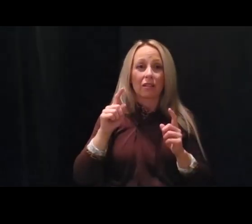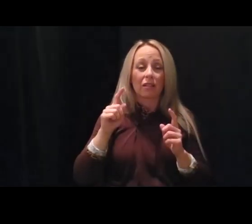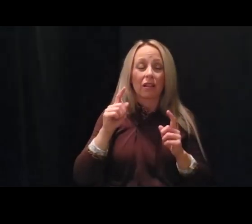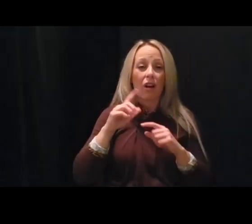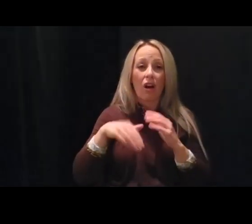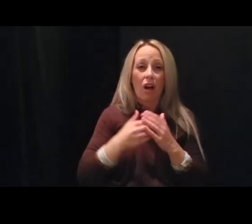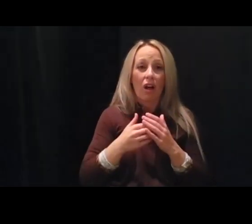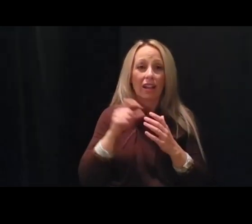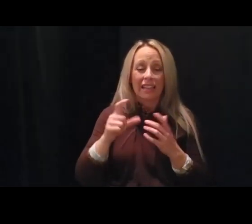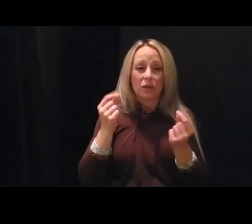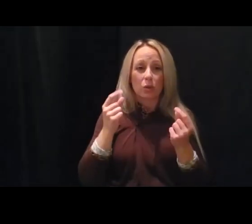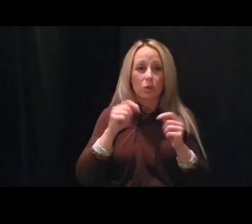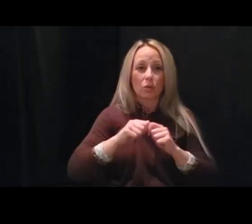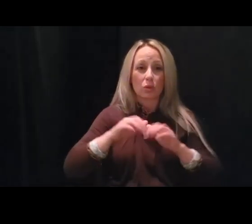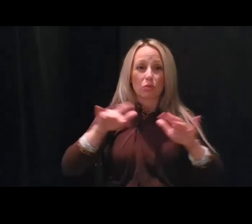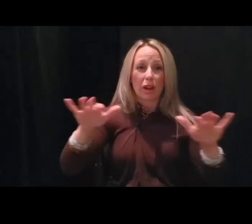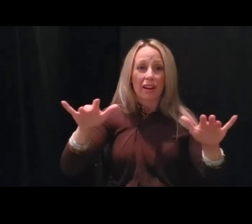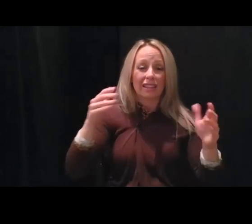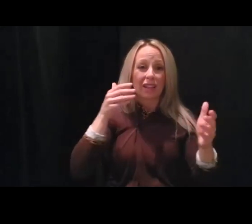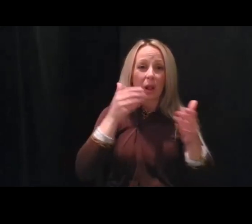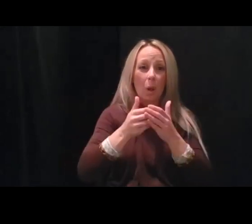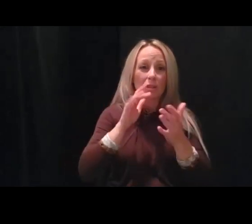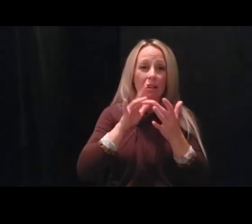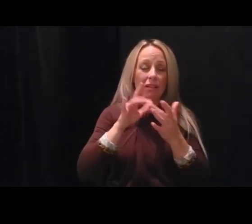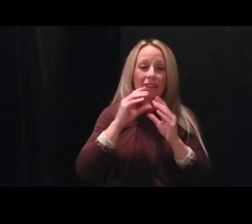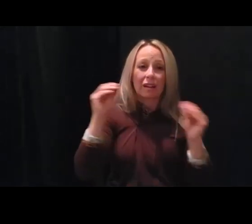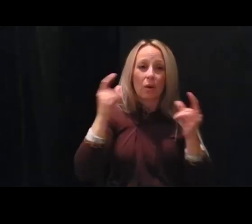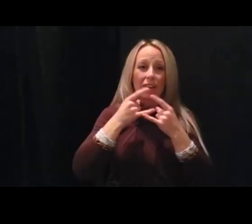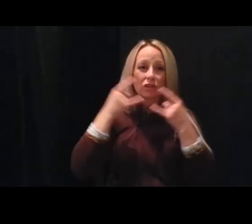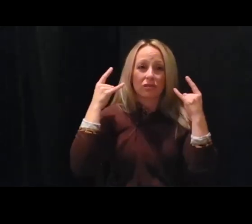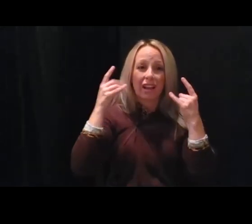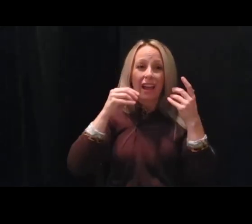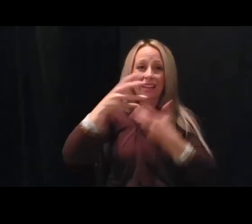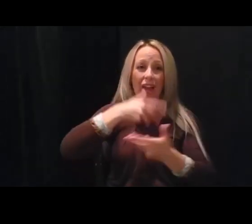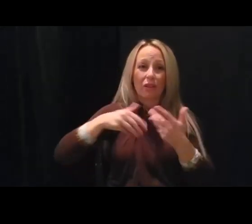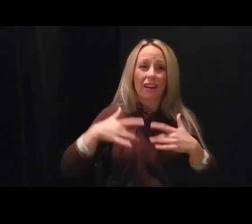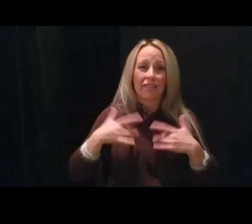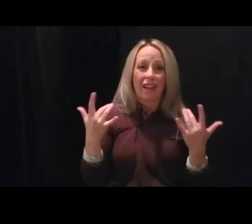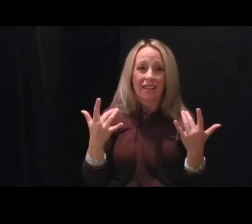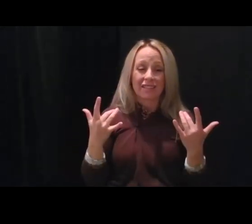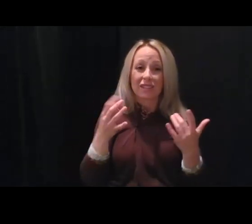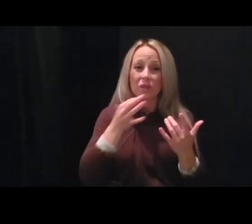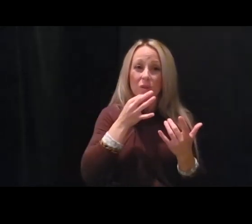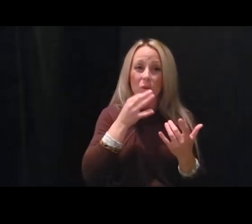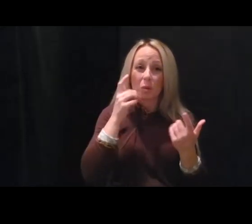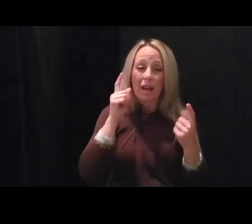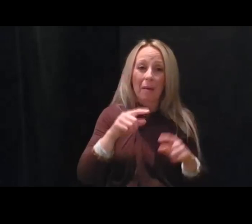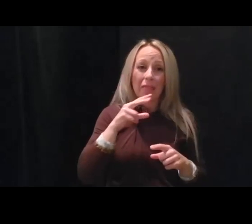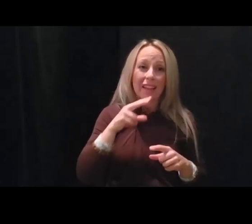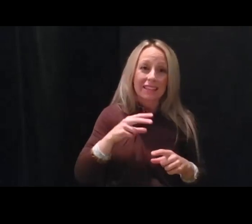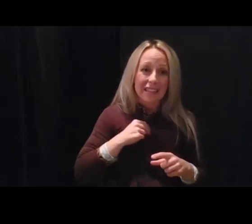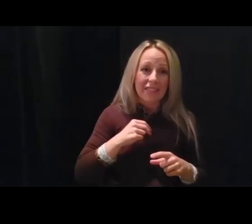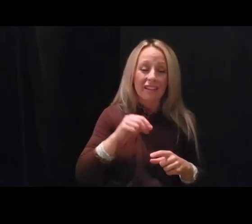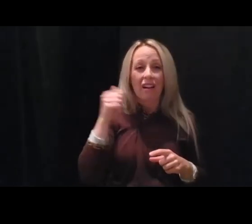to spread is close contact and no face coverings and gatherings. And we're headed into that season of Thanksgiving and other